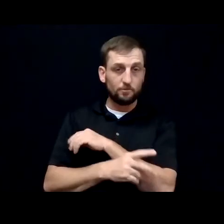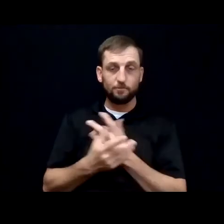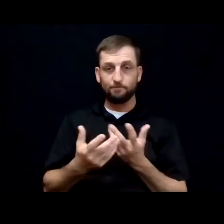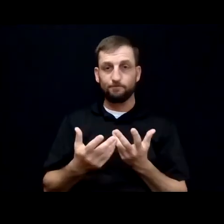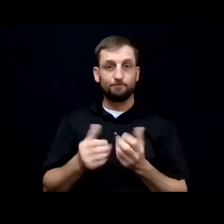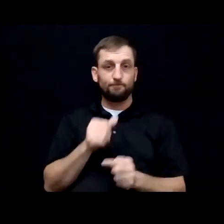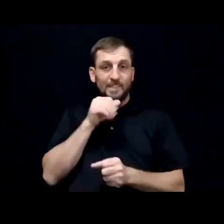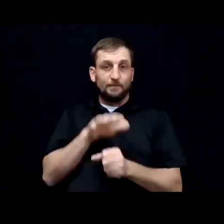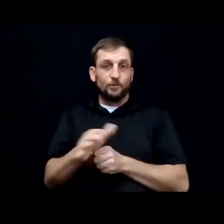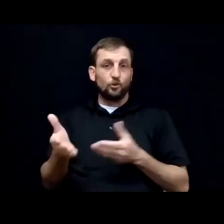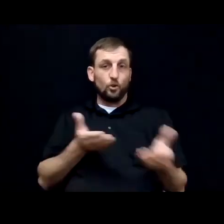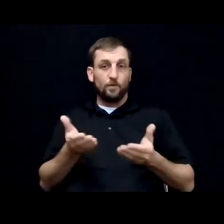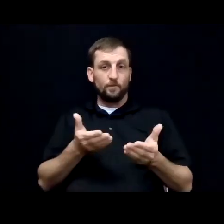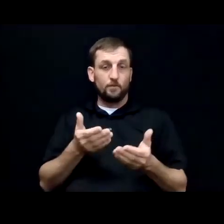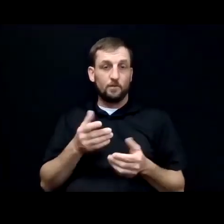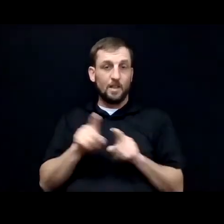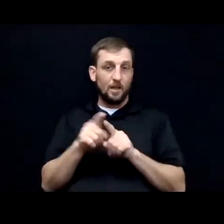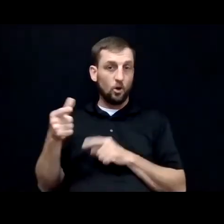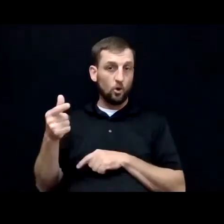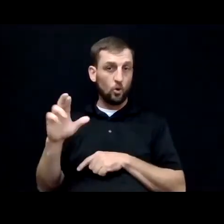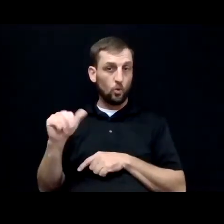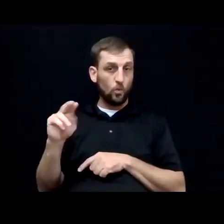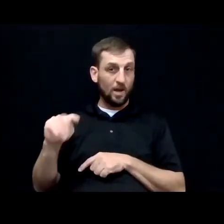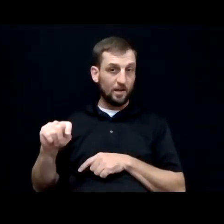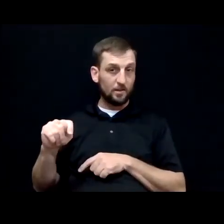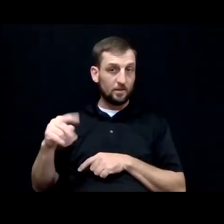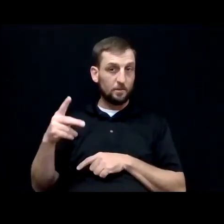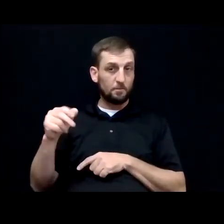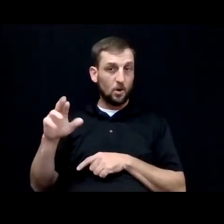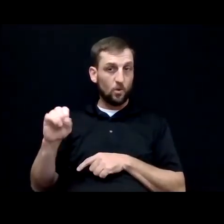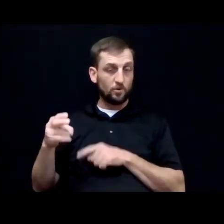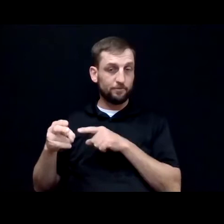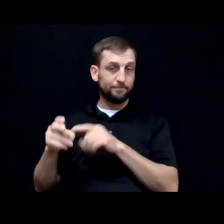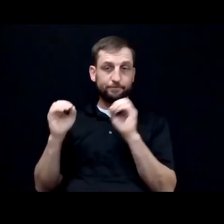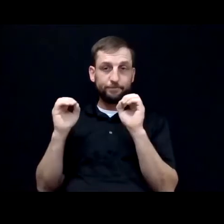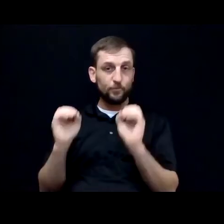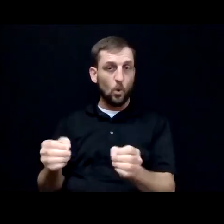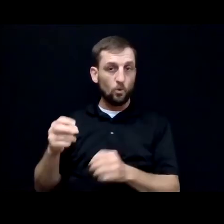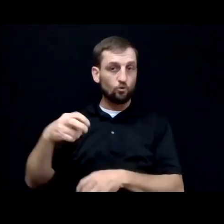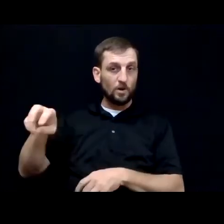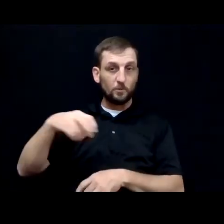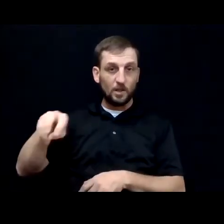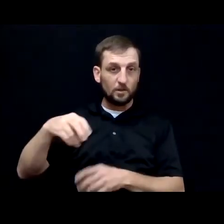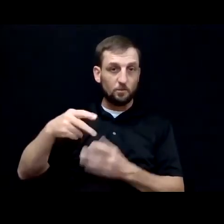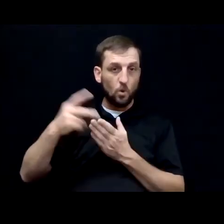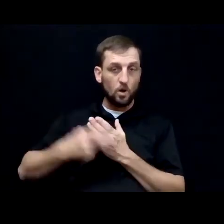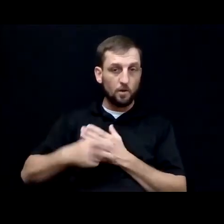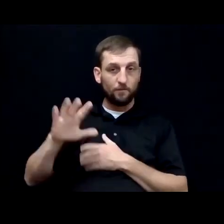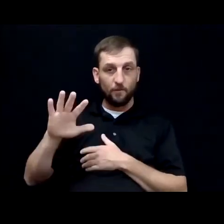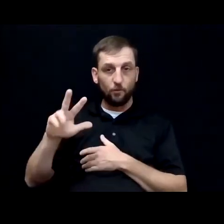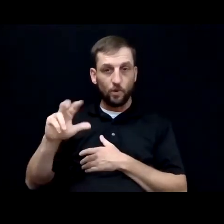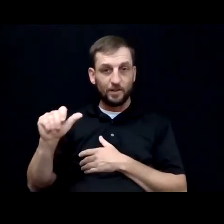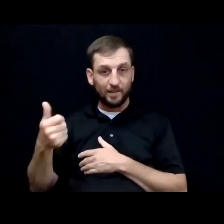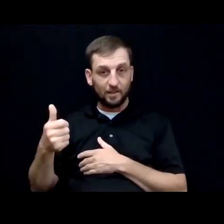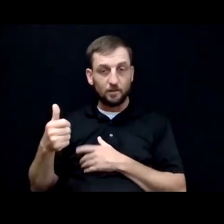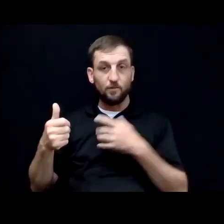underserved by transportation, such as Grant Parish, for example. There's no transportation program for 5310 that's